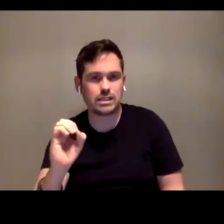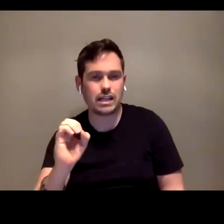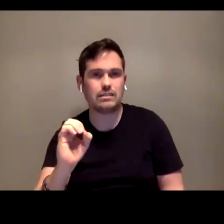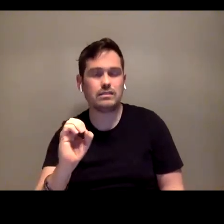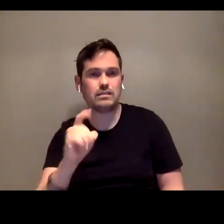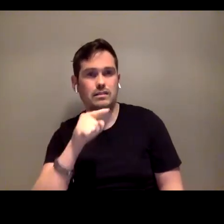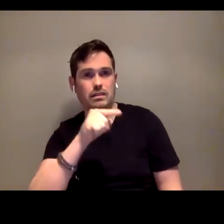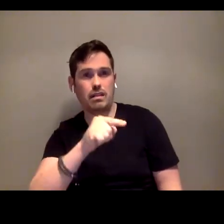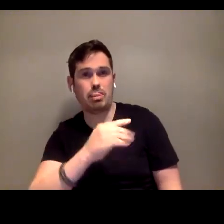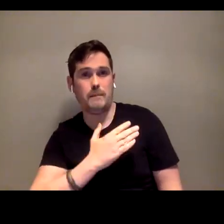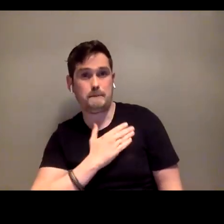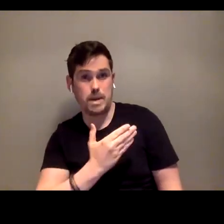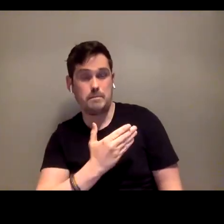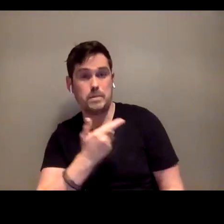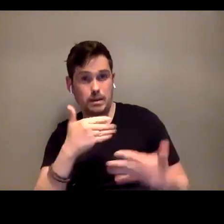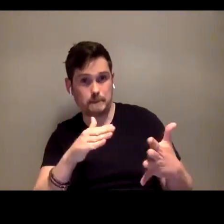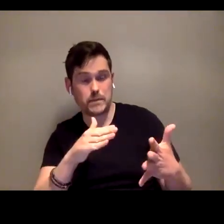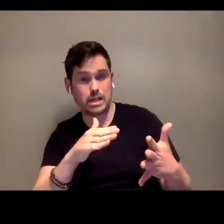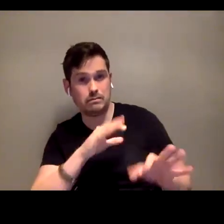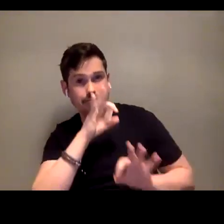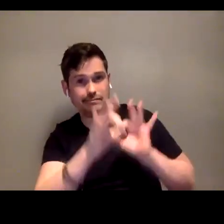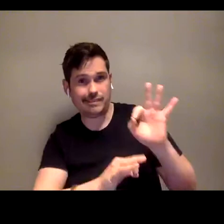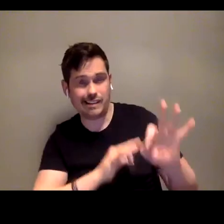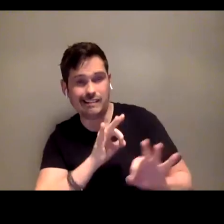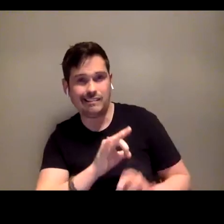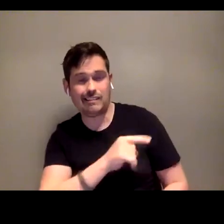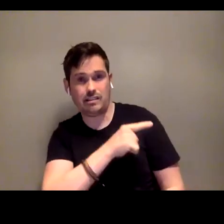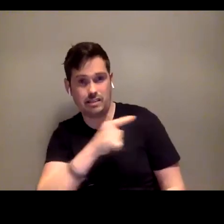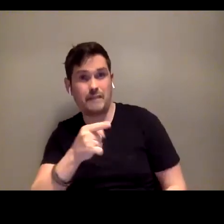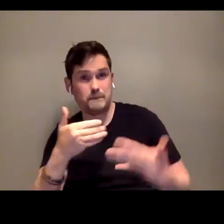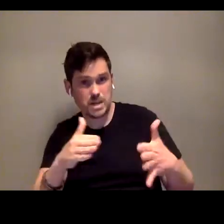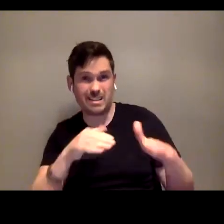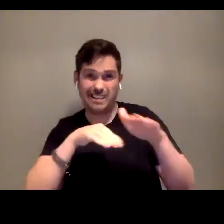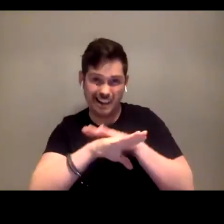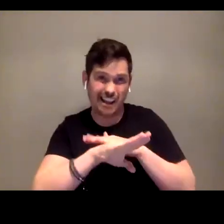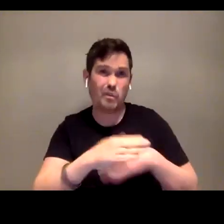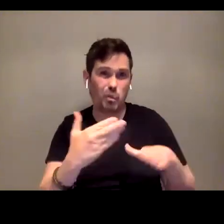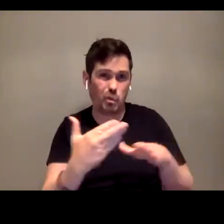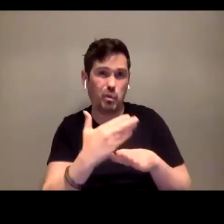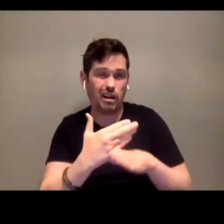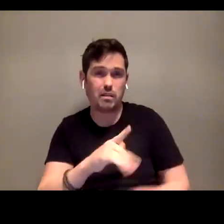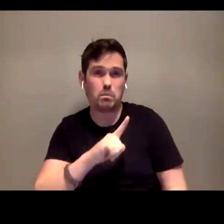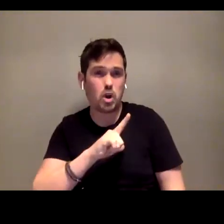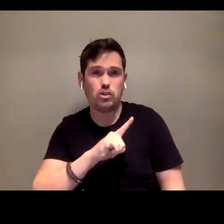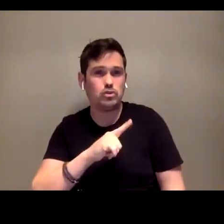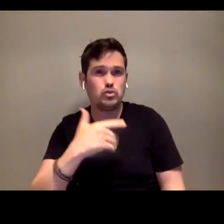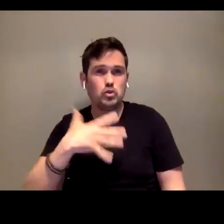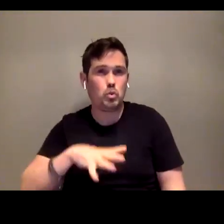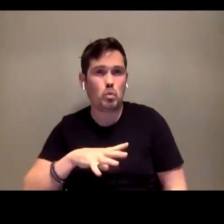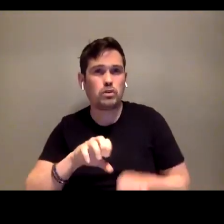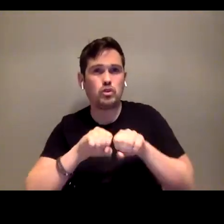that they had surveyed had been going into work when feeling unwell for fear of losing income, which kind of goes to show just how big the problem has